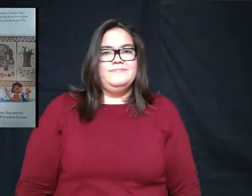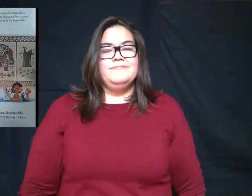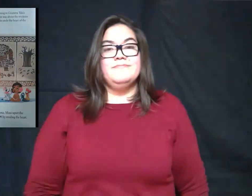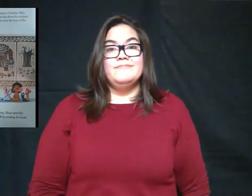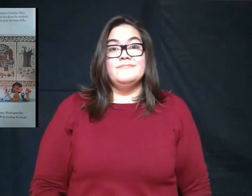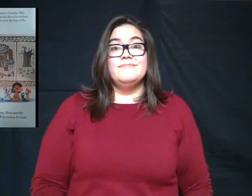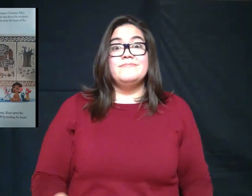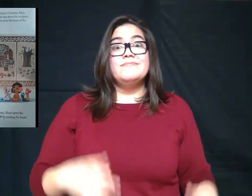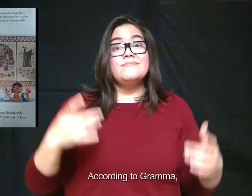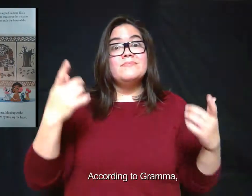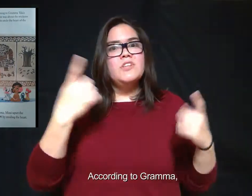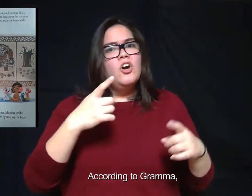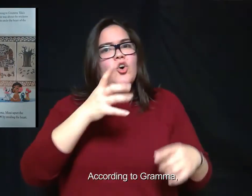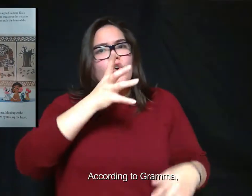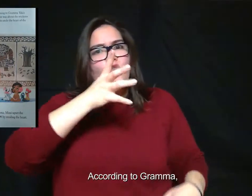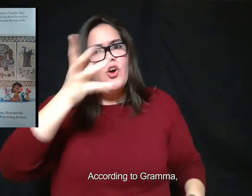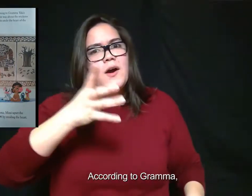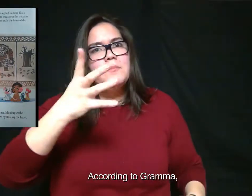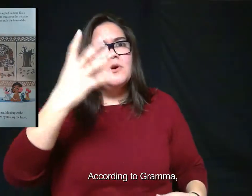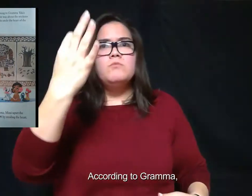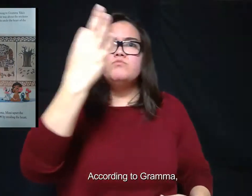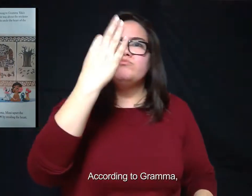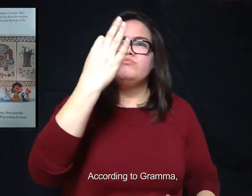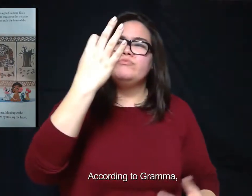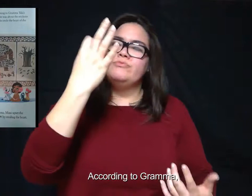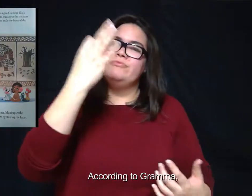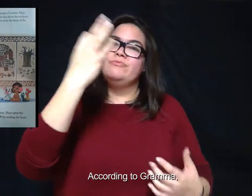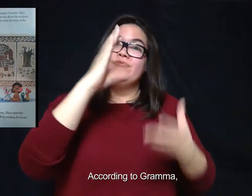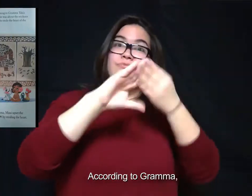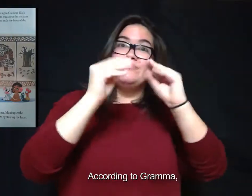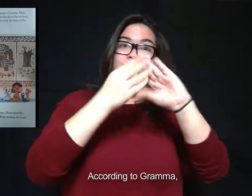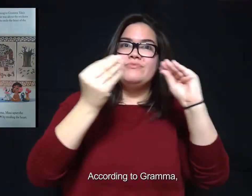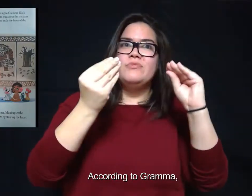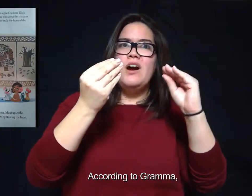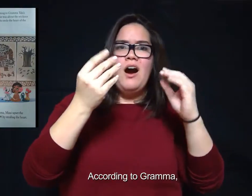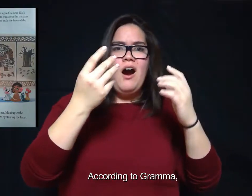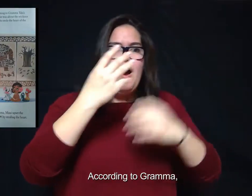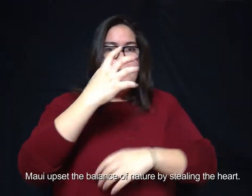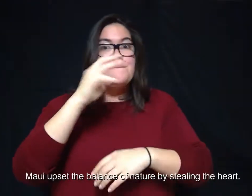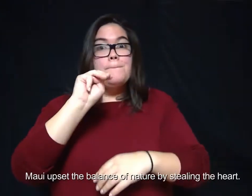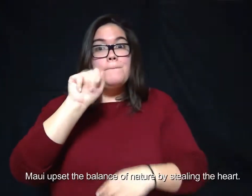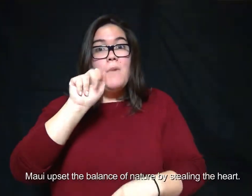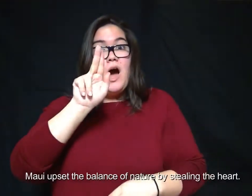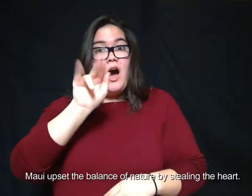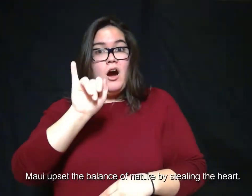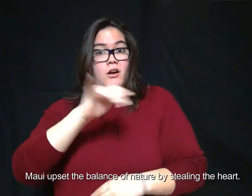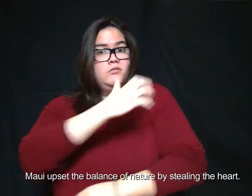According to Grandma, Maui upset the balance of nature by stealing the heart.